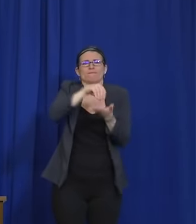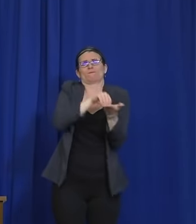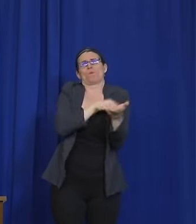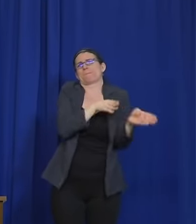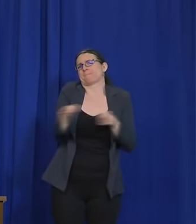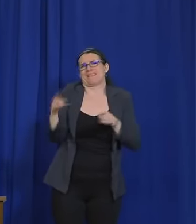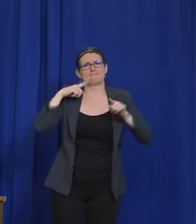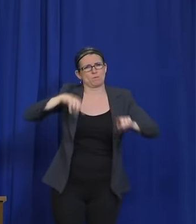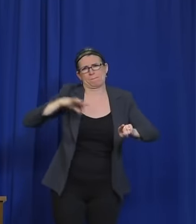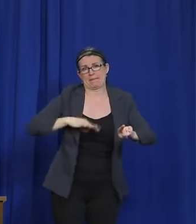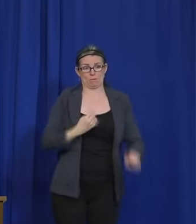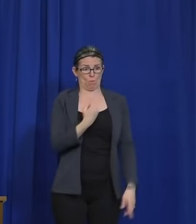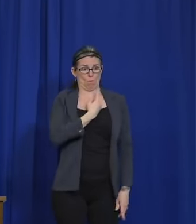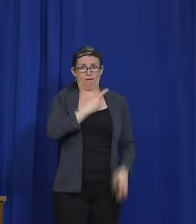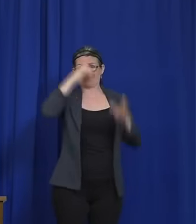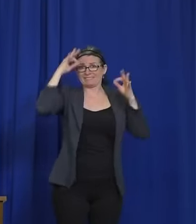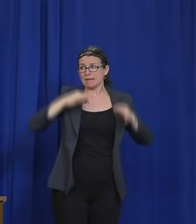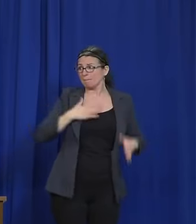You know, I'll say to